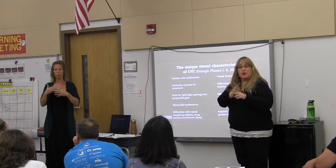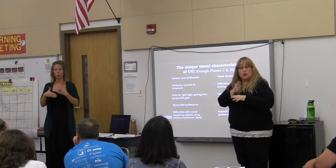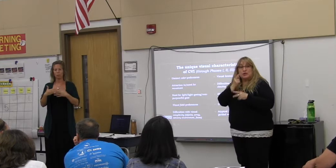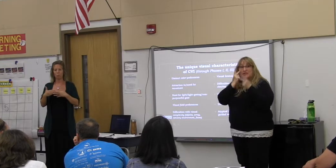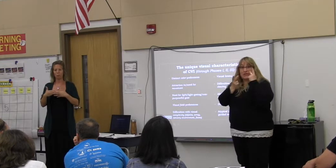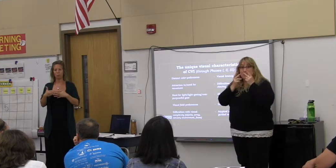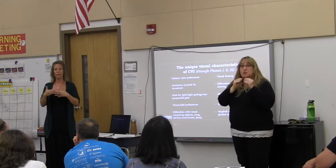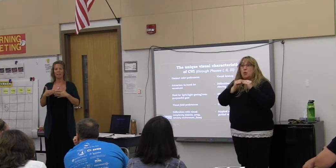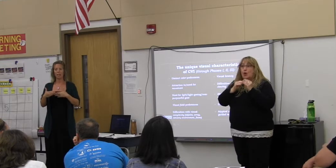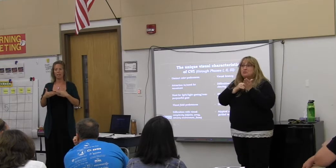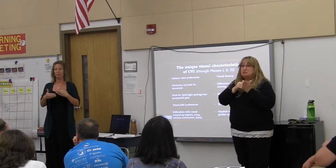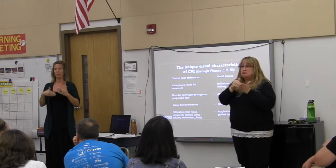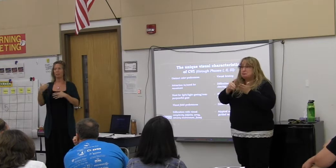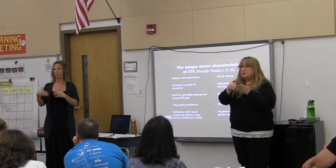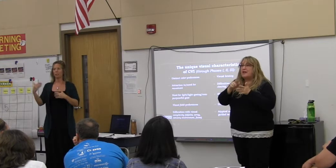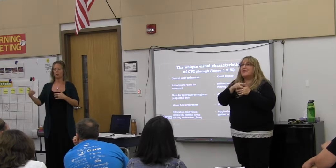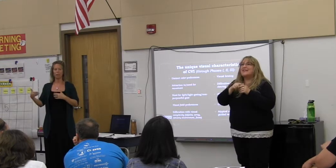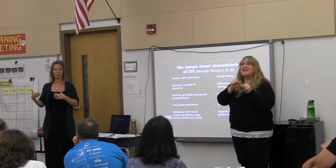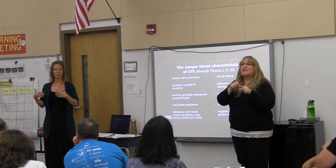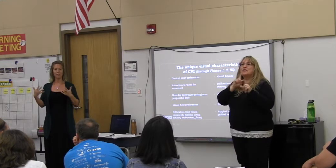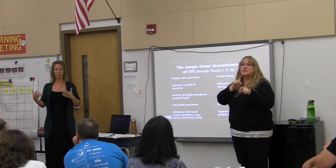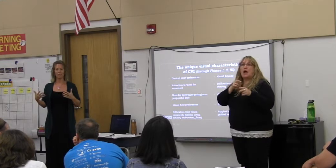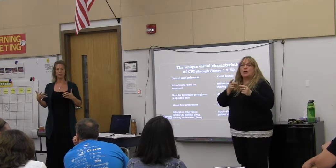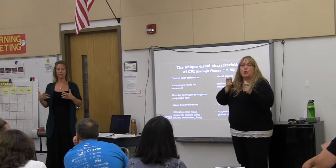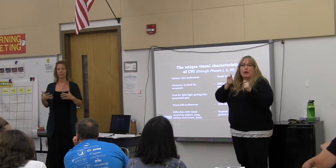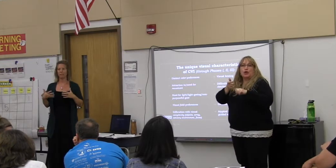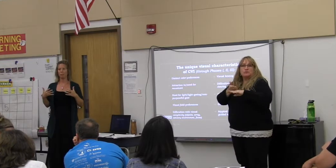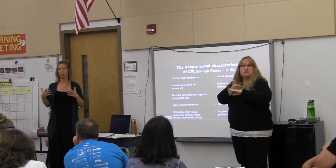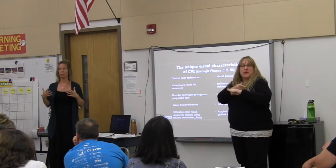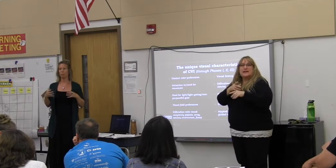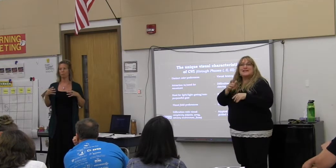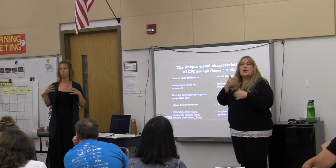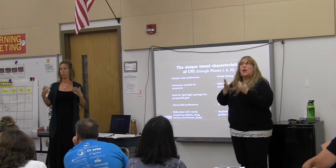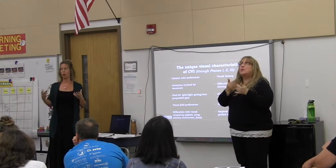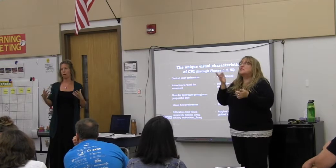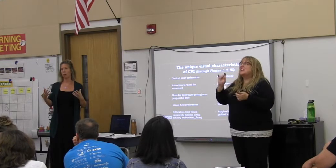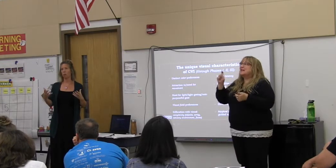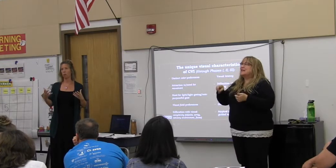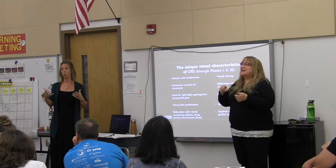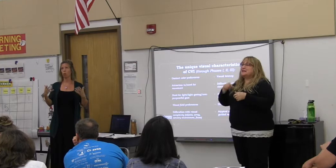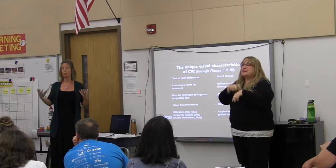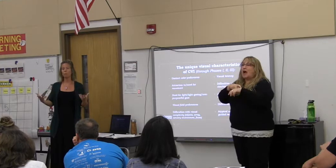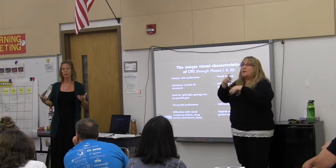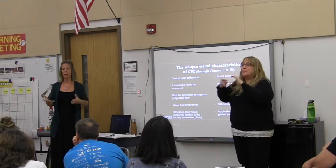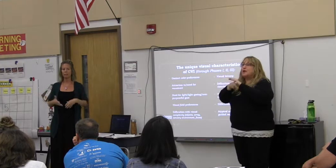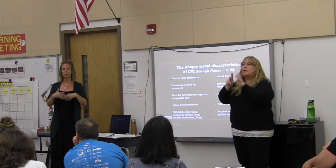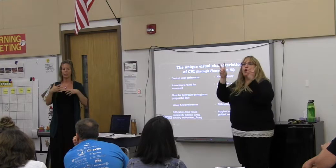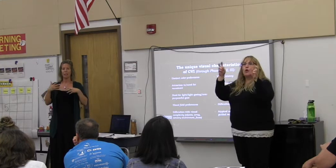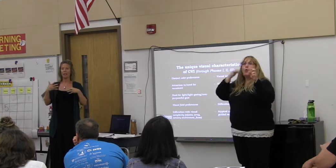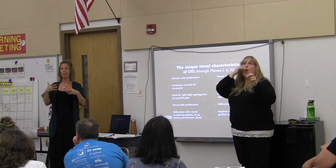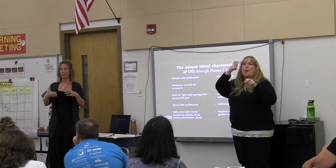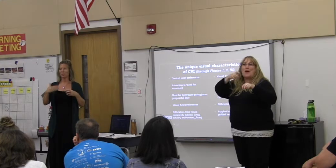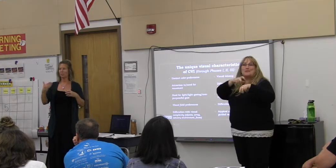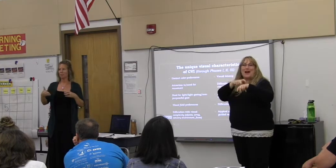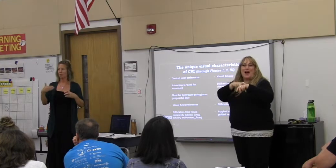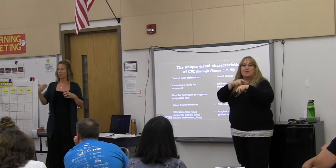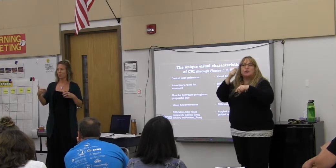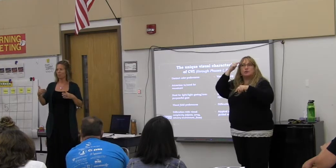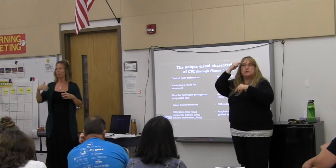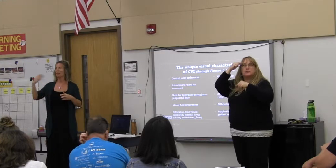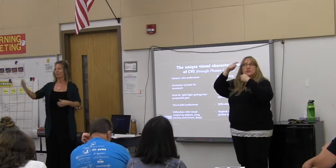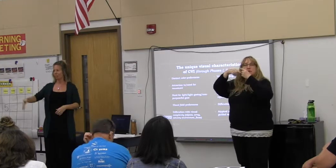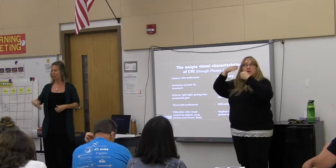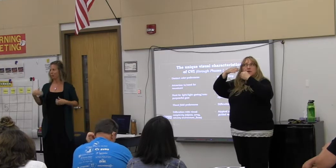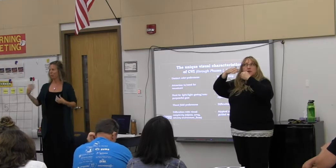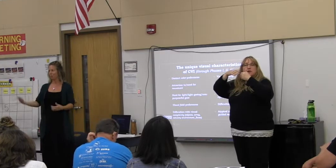a little bit more and more, then they can respond quicker. It's almost like they need a period of warm-up time, and then as soon as they